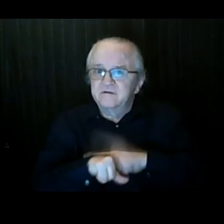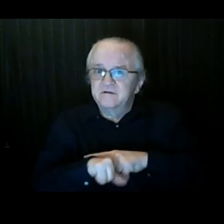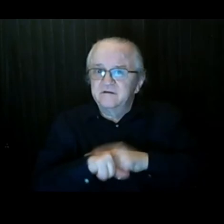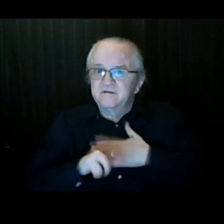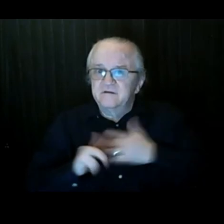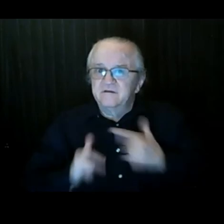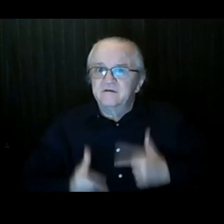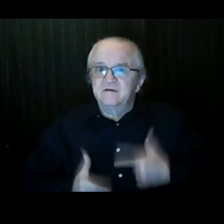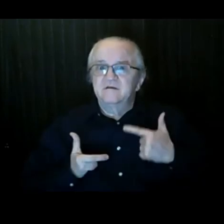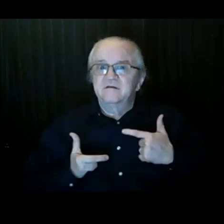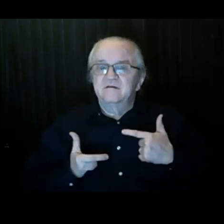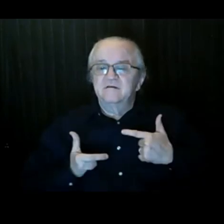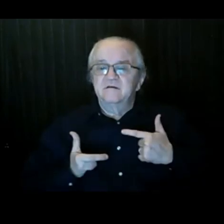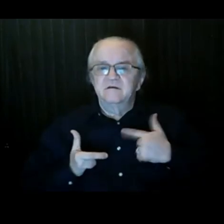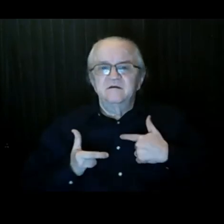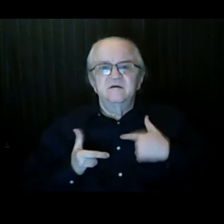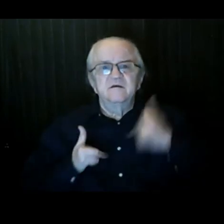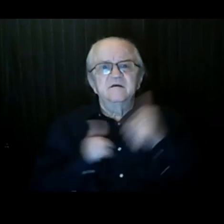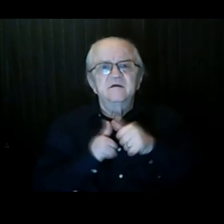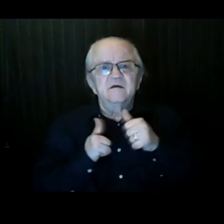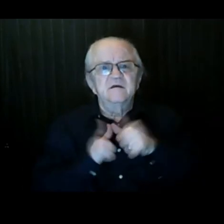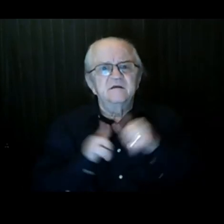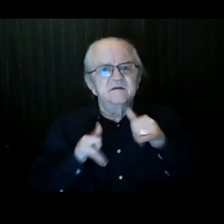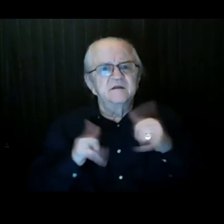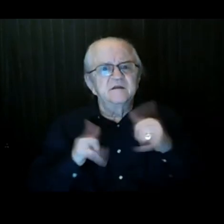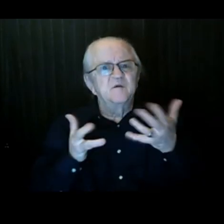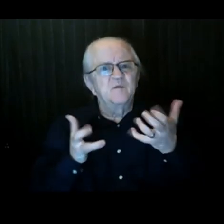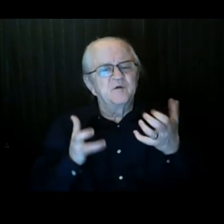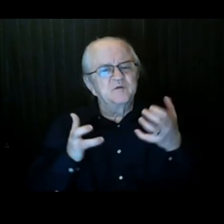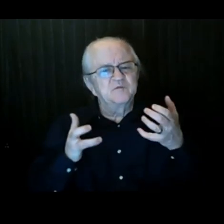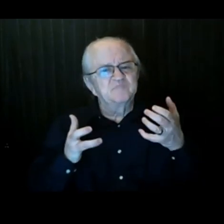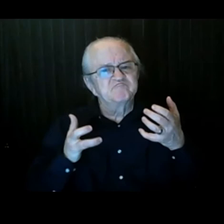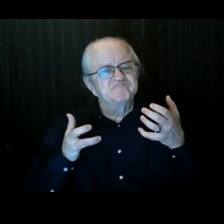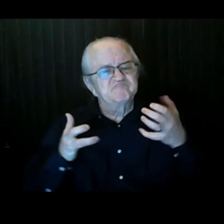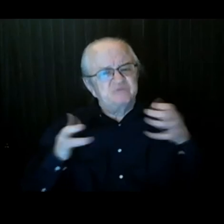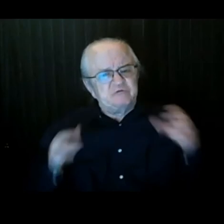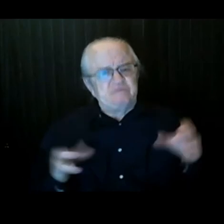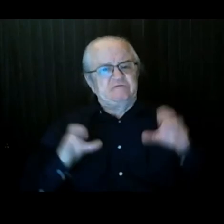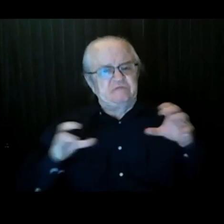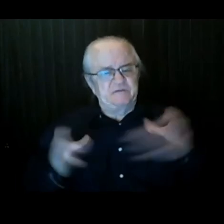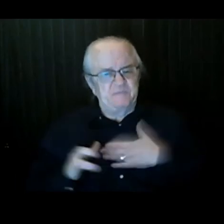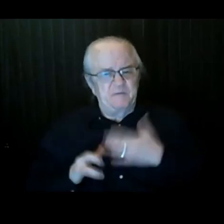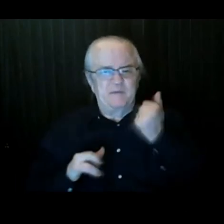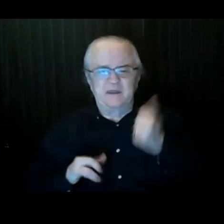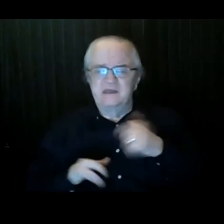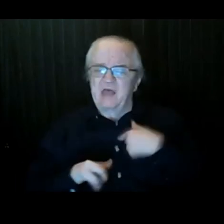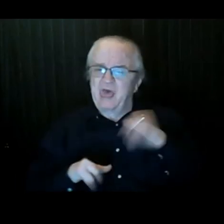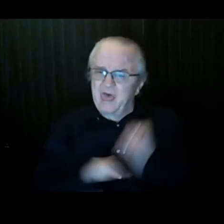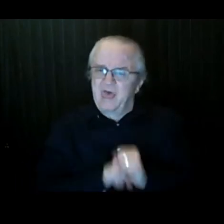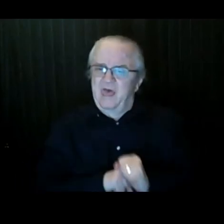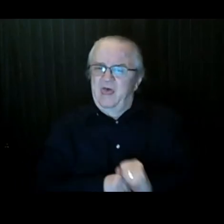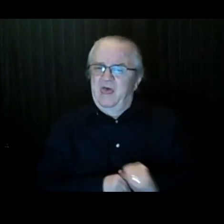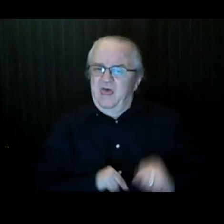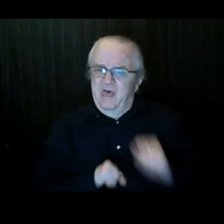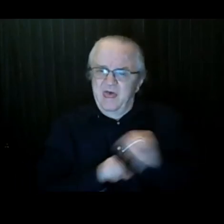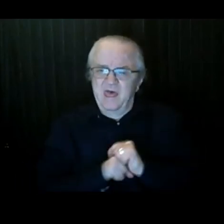I remember I still wanted to do as well as I could, and I worked as hard as I could all through high school. And when it was time